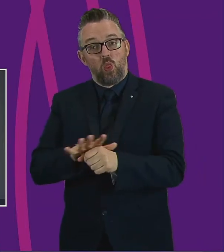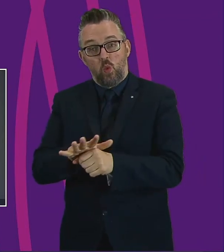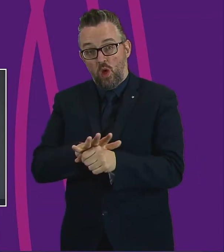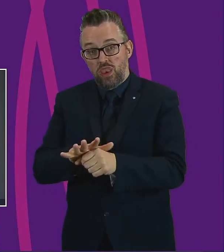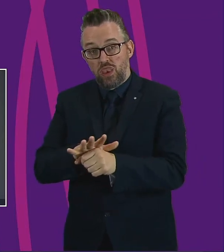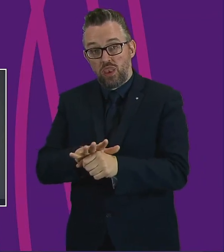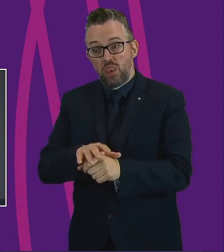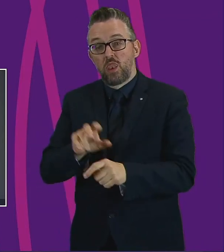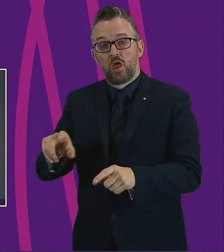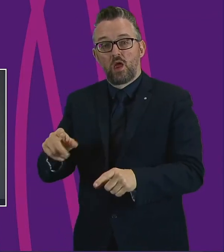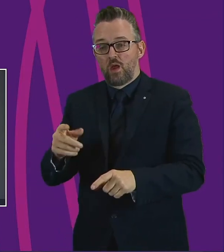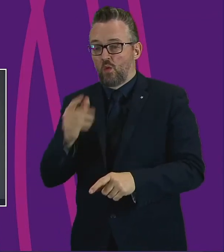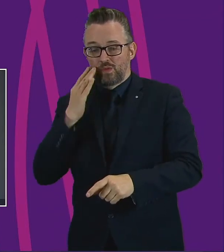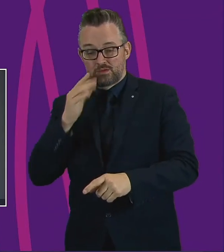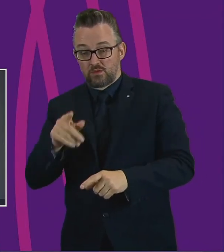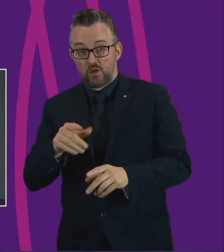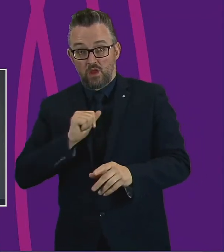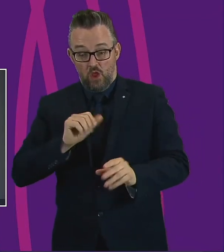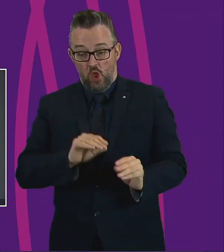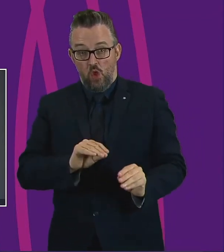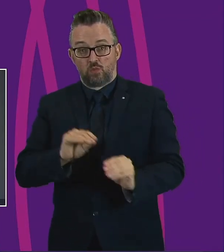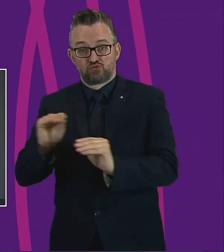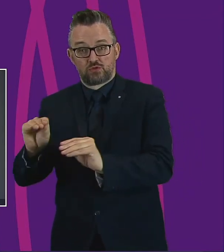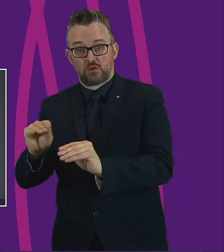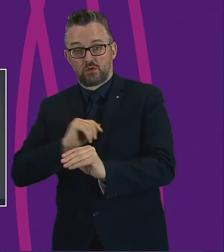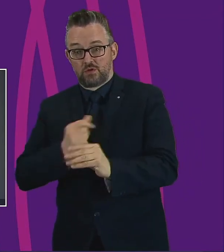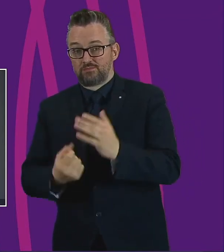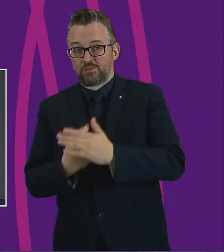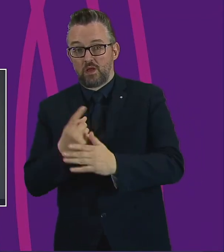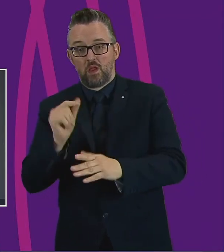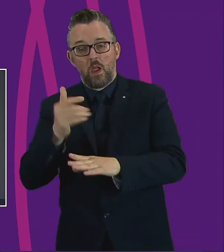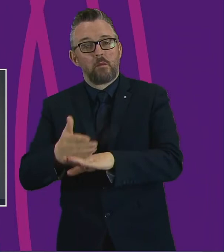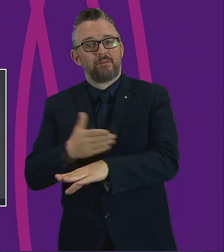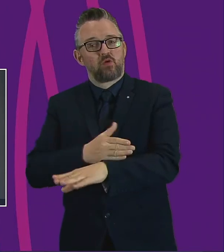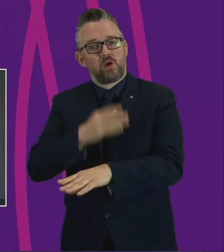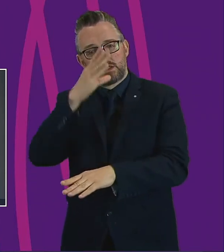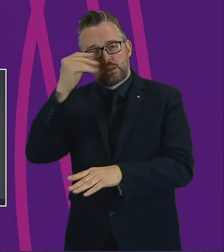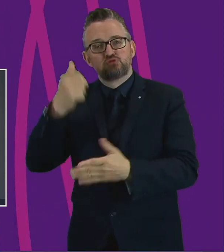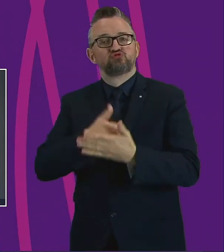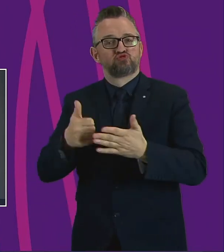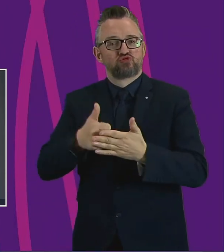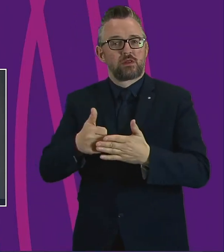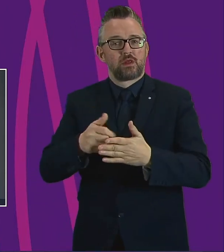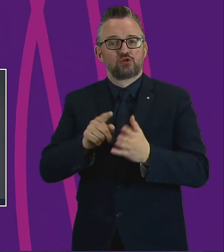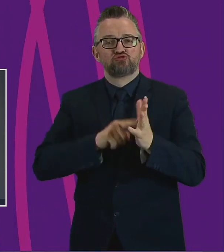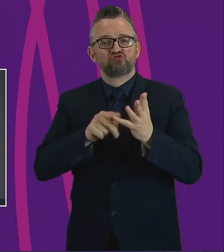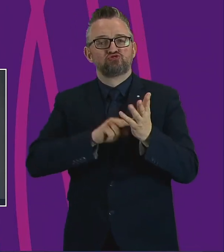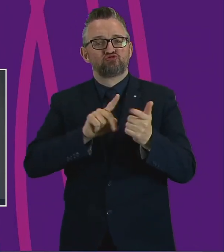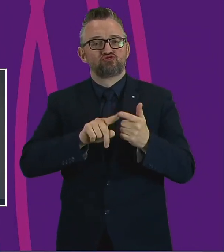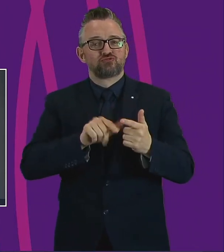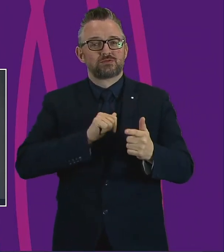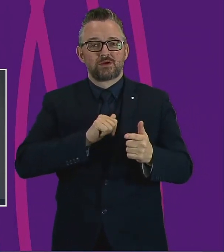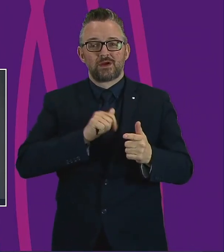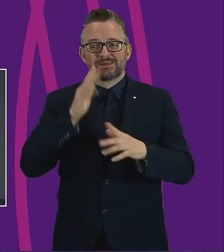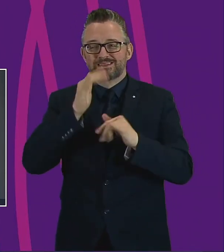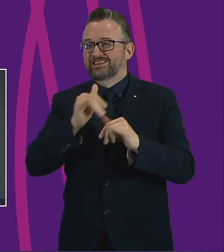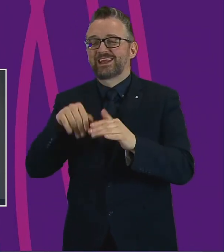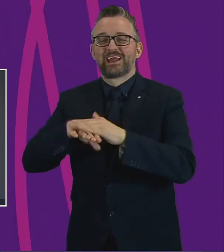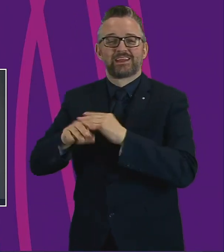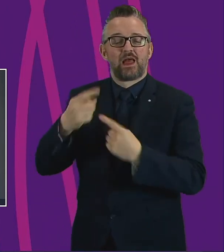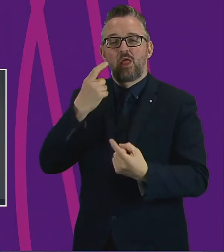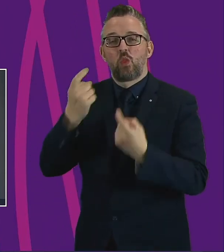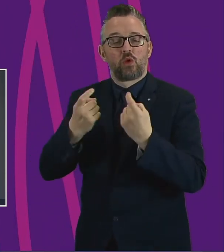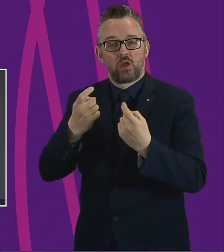for transition, which we would envisage taking place before the summer break at the end of June, are able to be taken